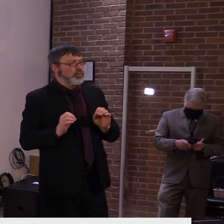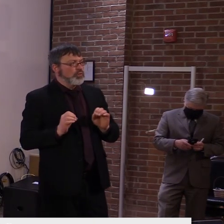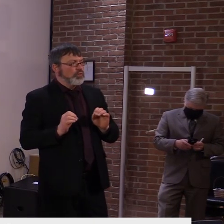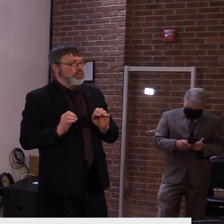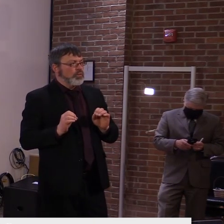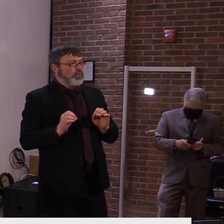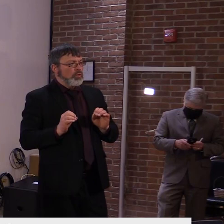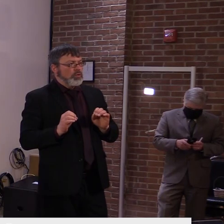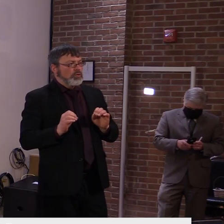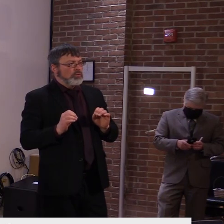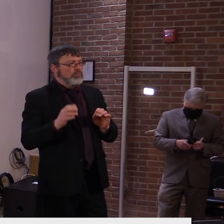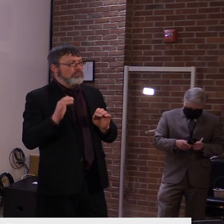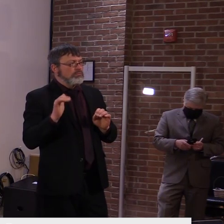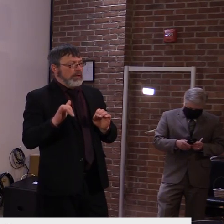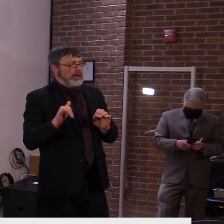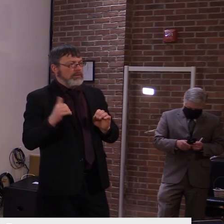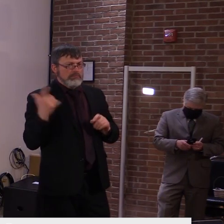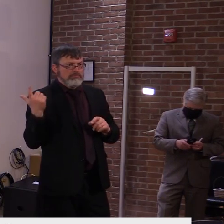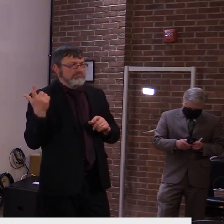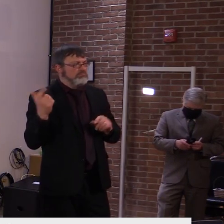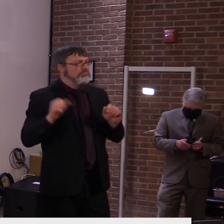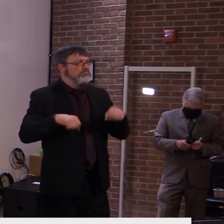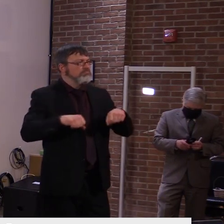Okay, so yeah, that's what I was asking. Thank you.